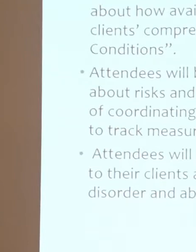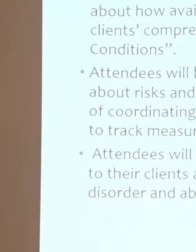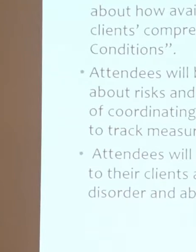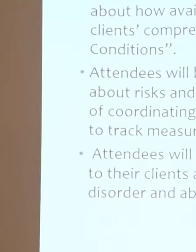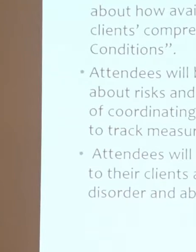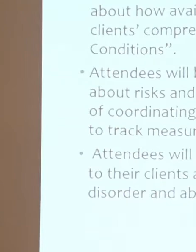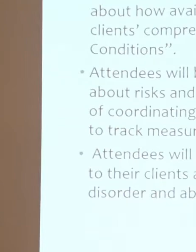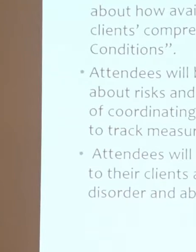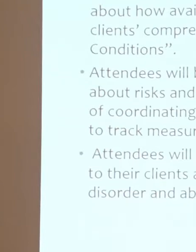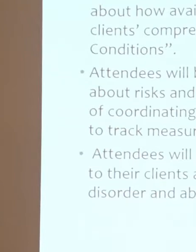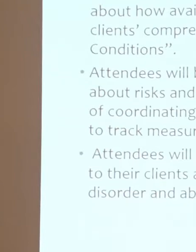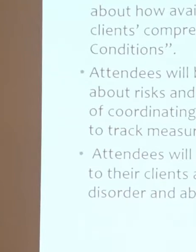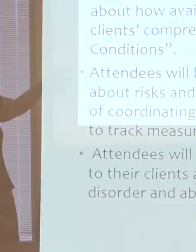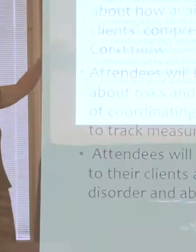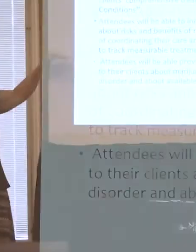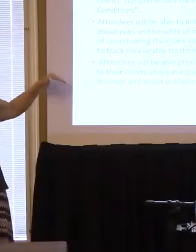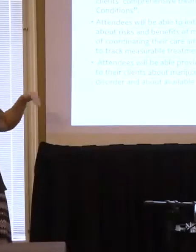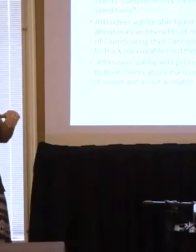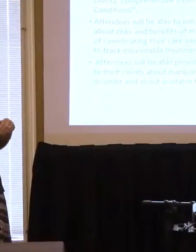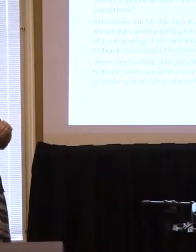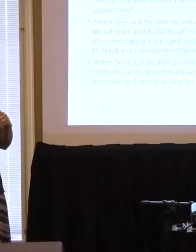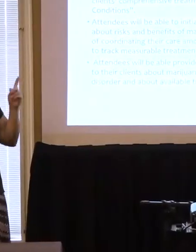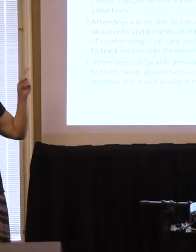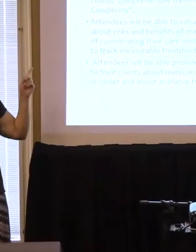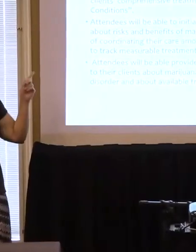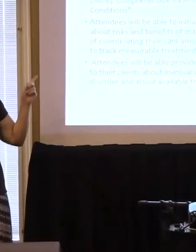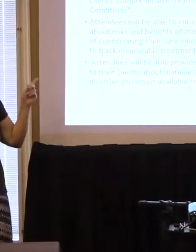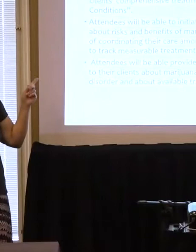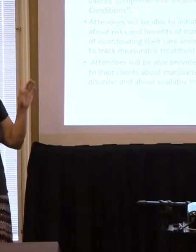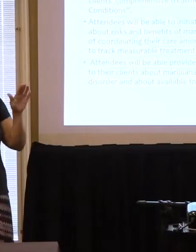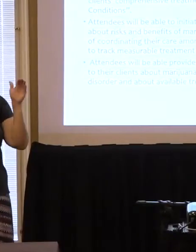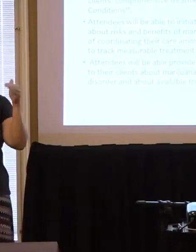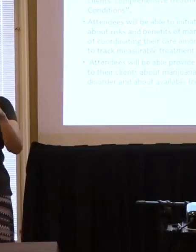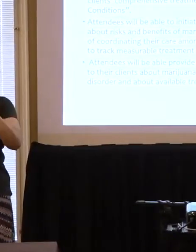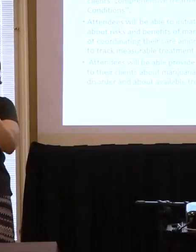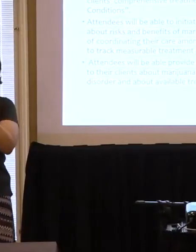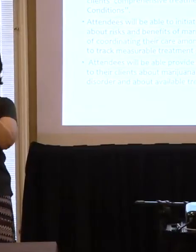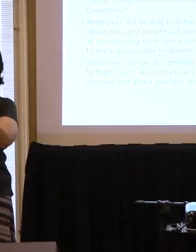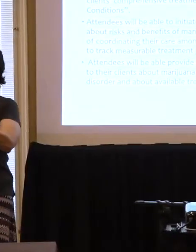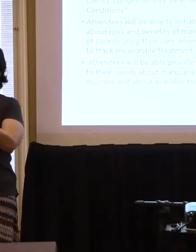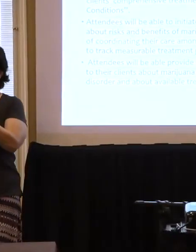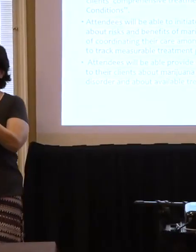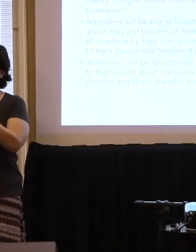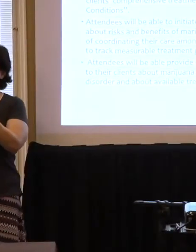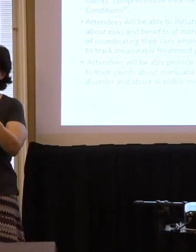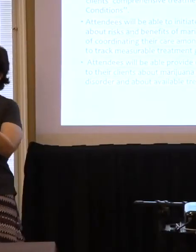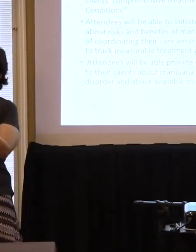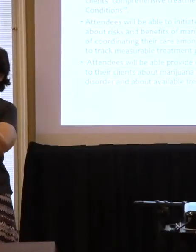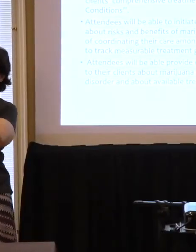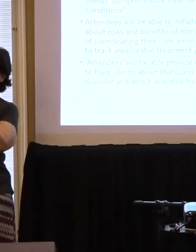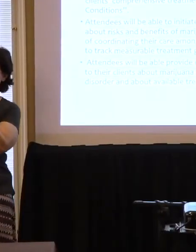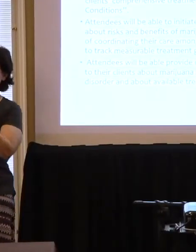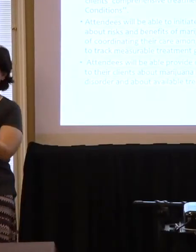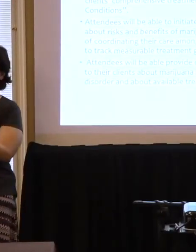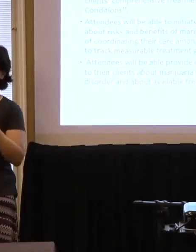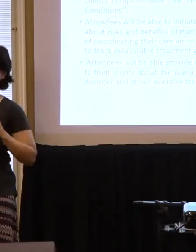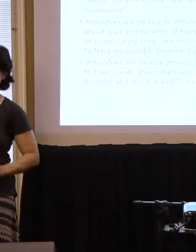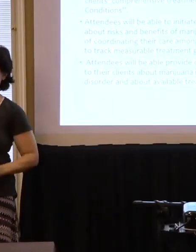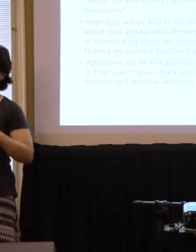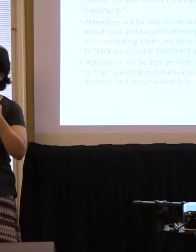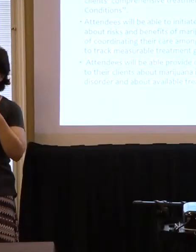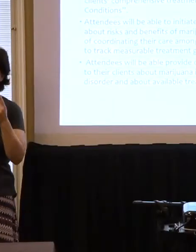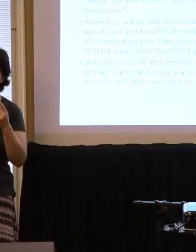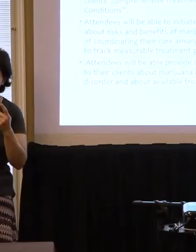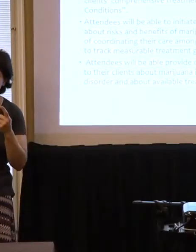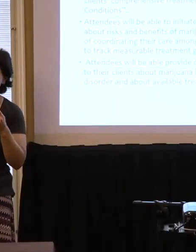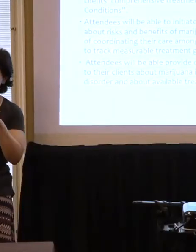two learning objectives that is going to really focus on helping you talk to your clients about